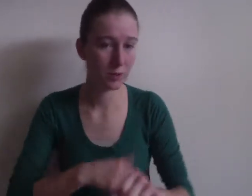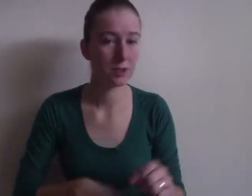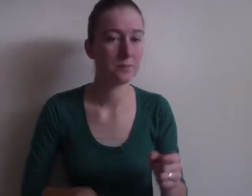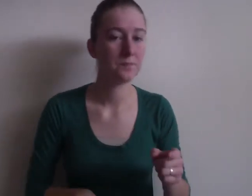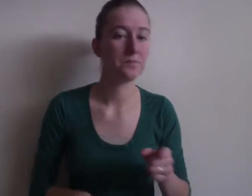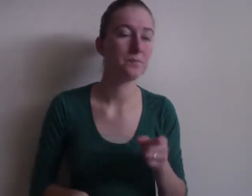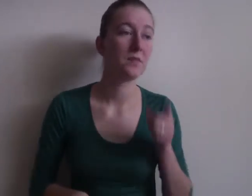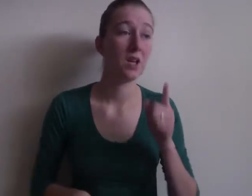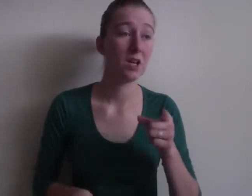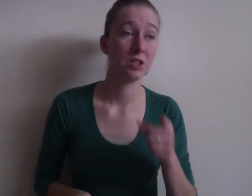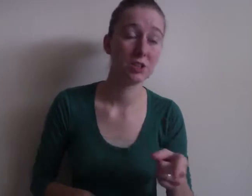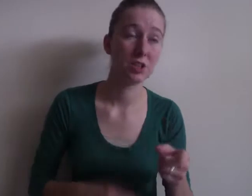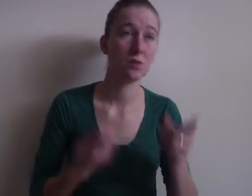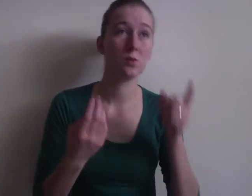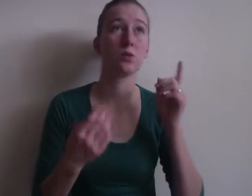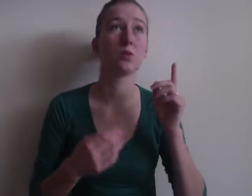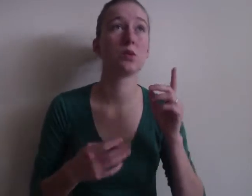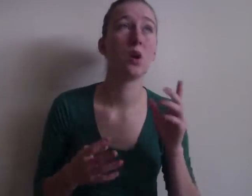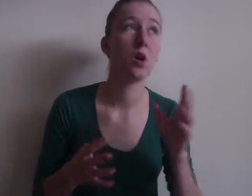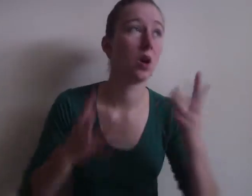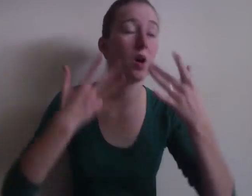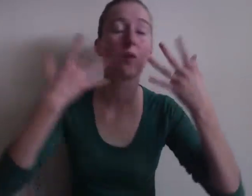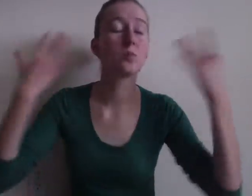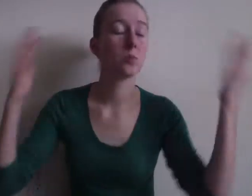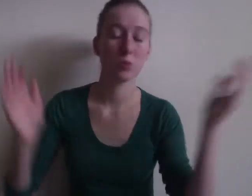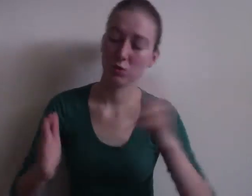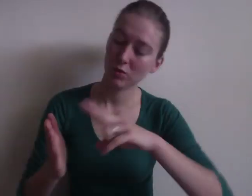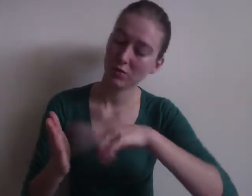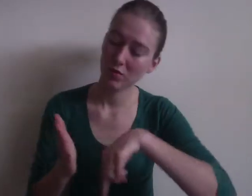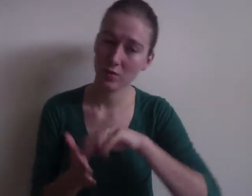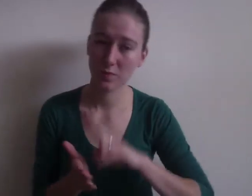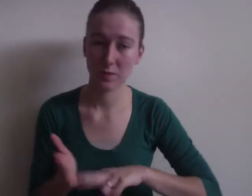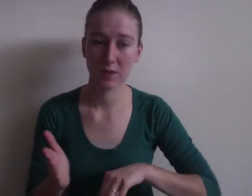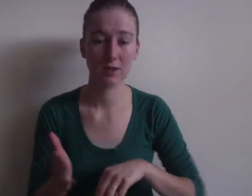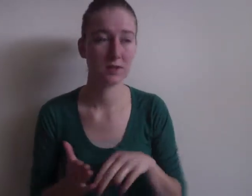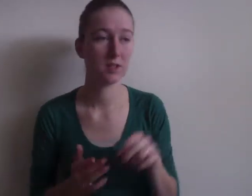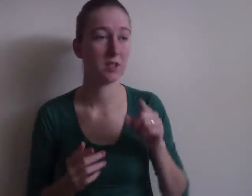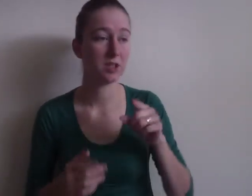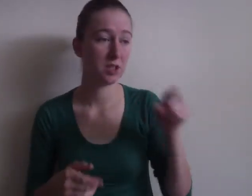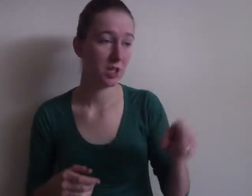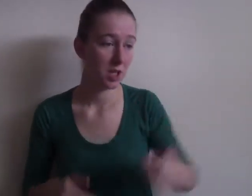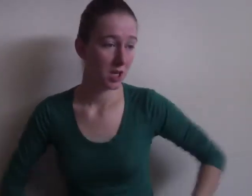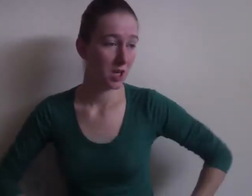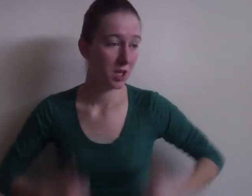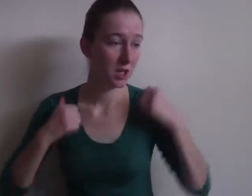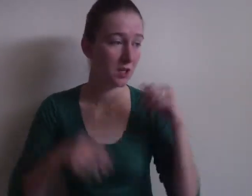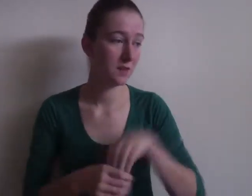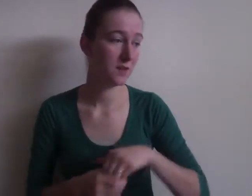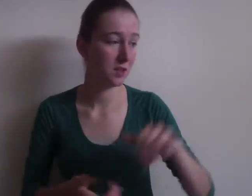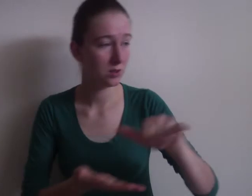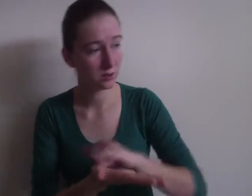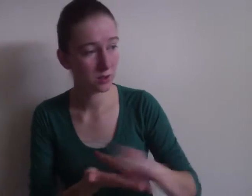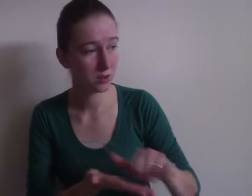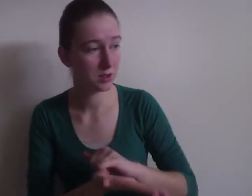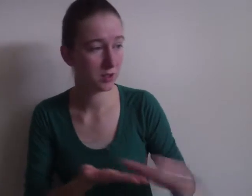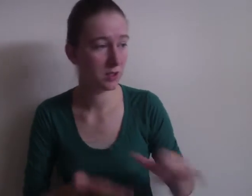she lived part of her life in New York City. And another part of her life, she traveled all the way to New Mexico.